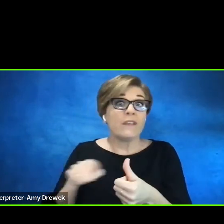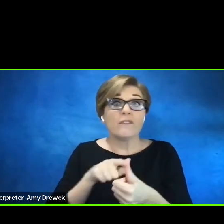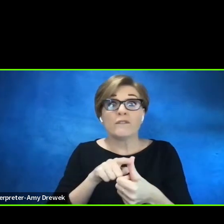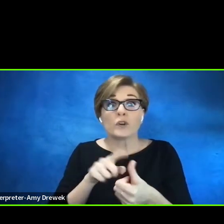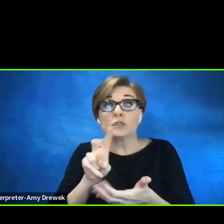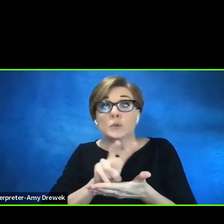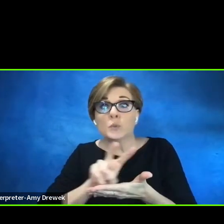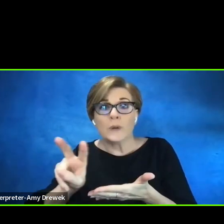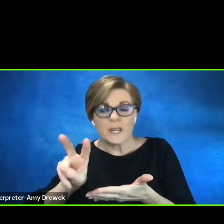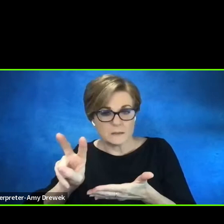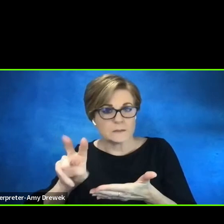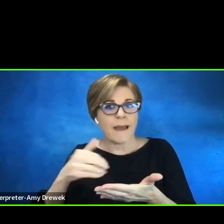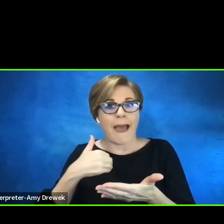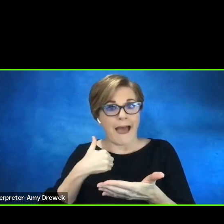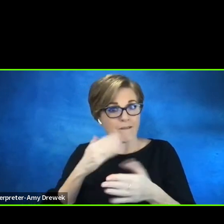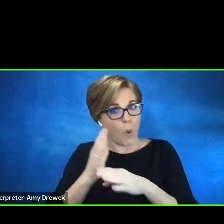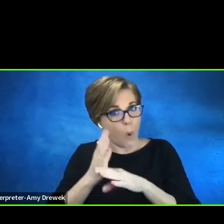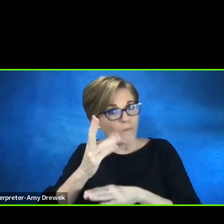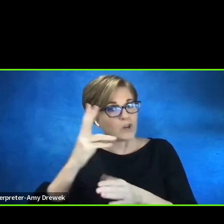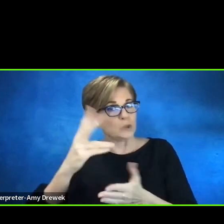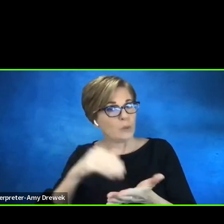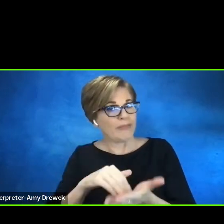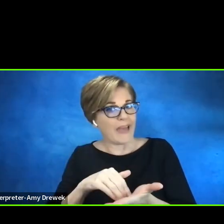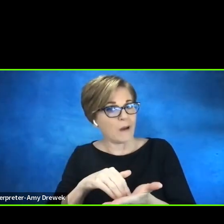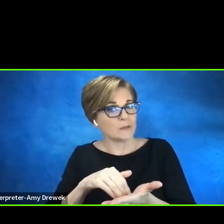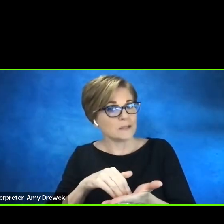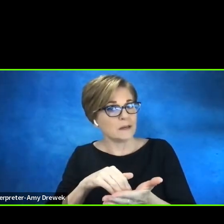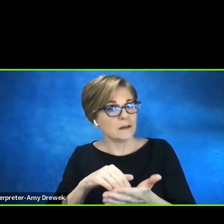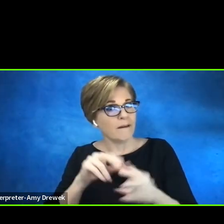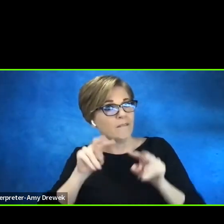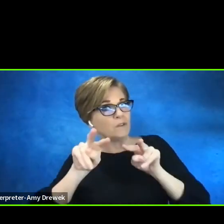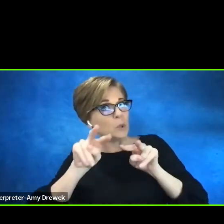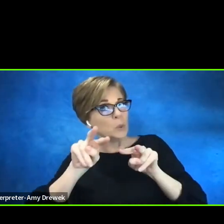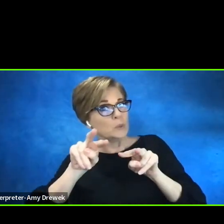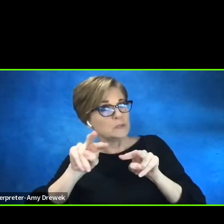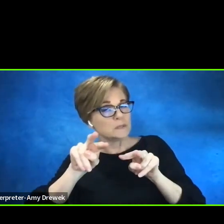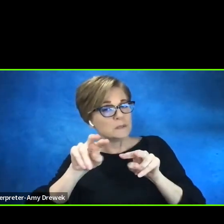over 2,000 views just on the PROAG training on our YouTube channel.